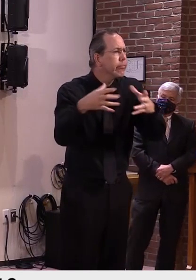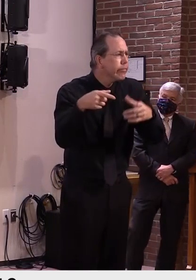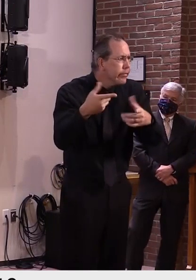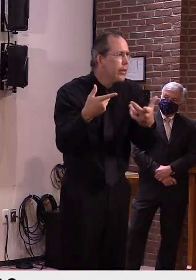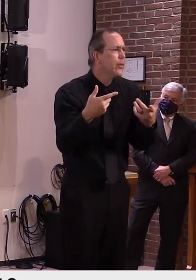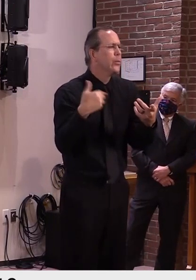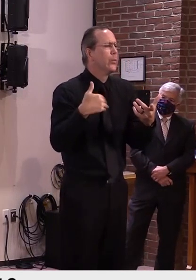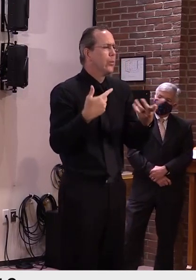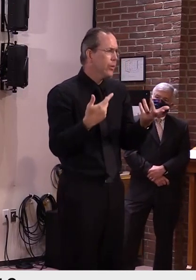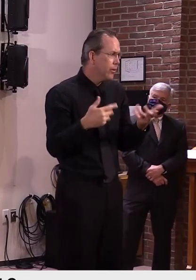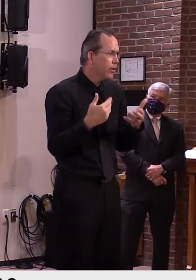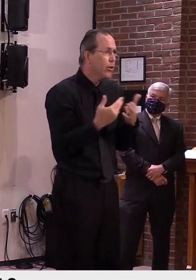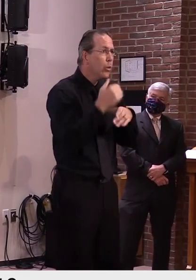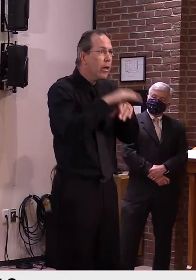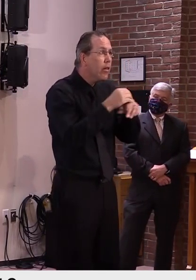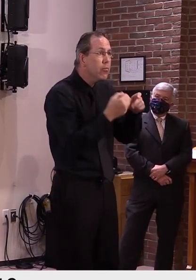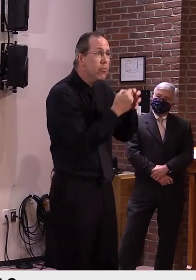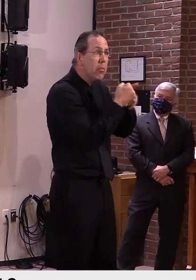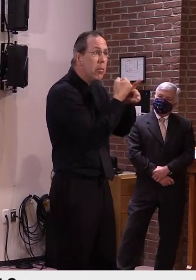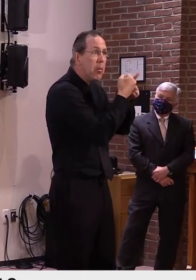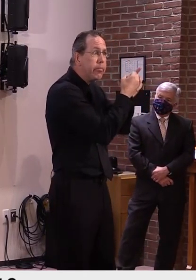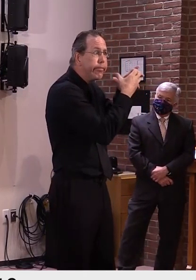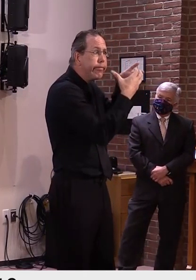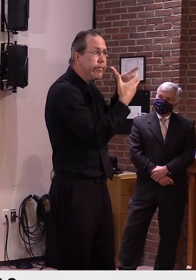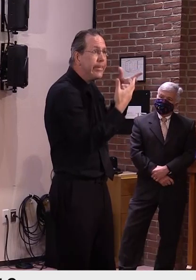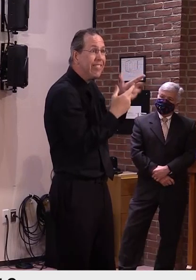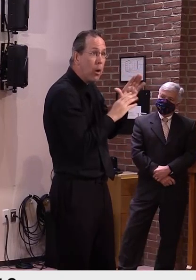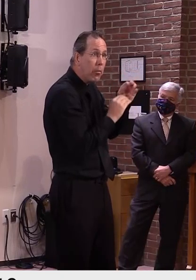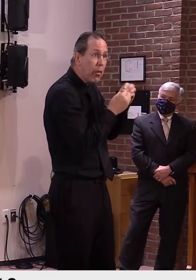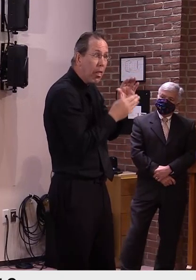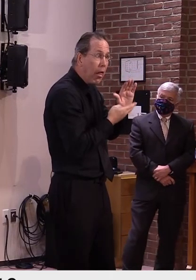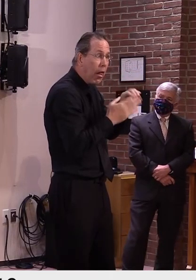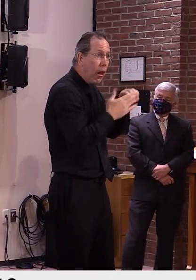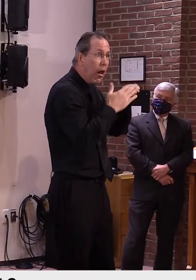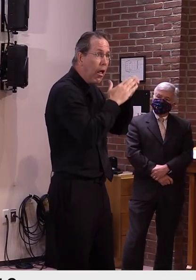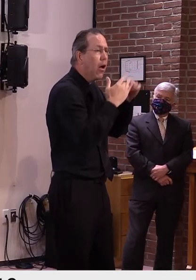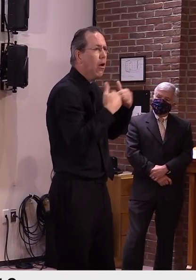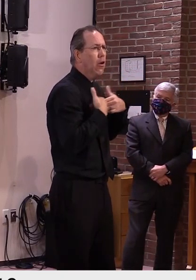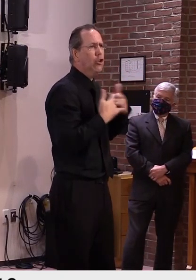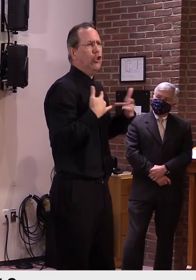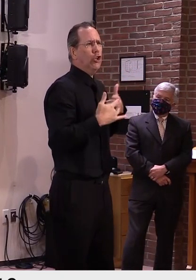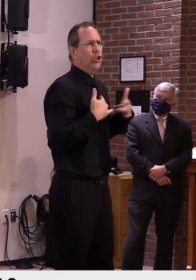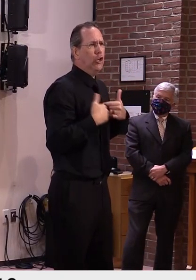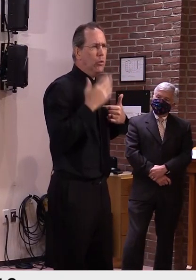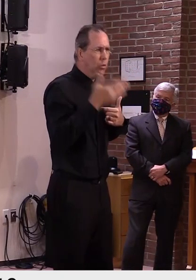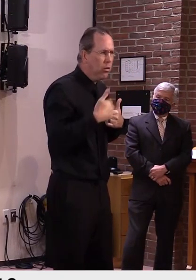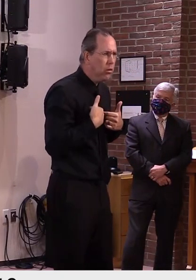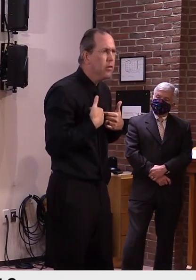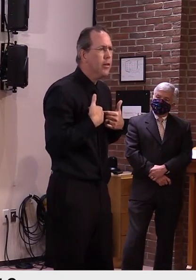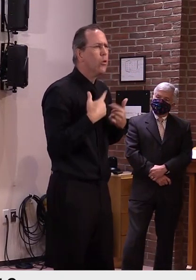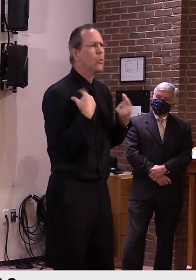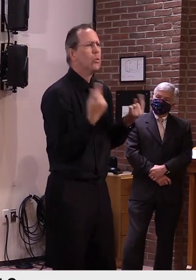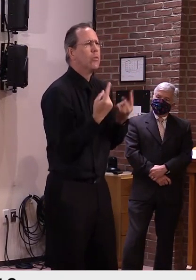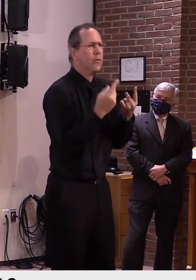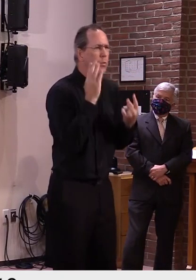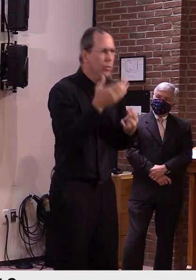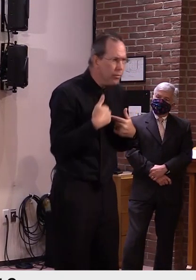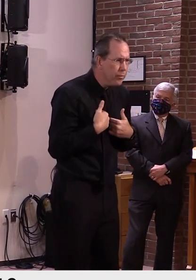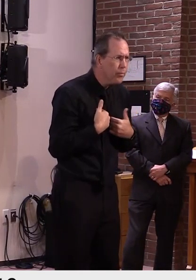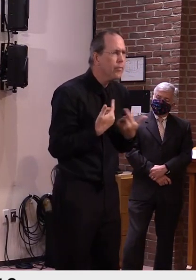where they saw a bit of a resurgence, that's when we wanted to put into effect our mask